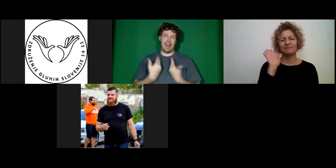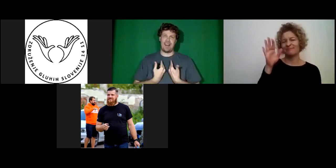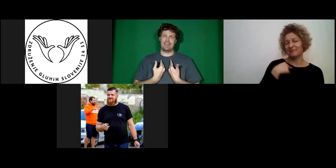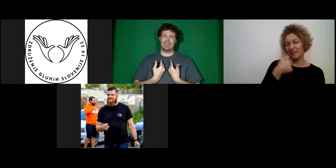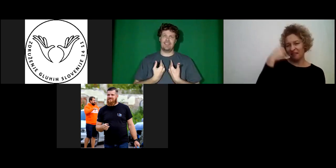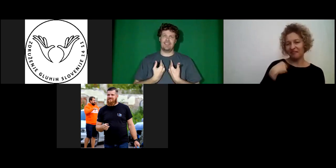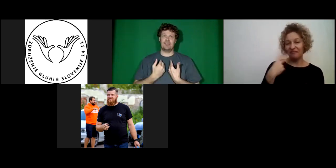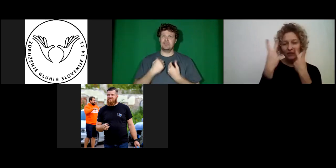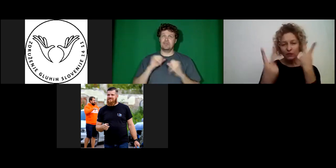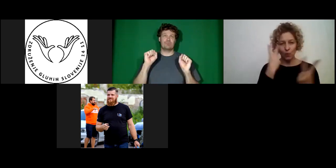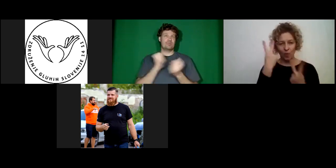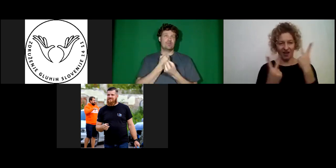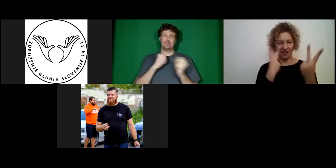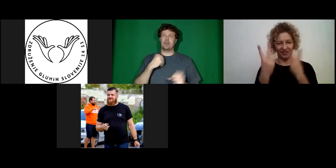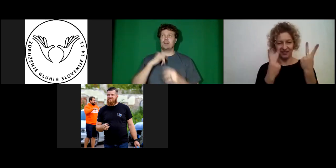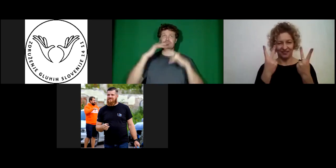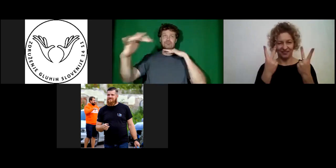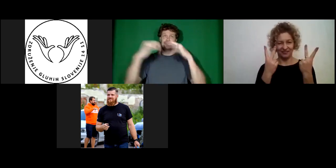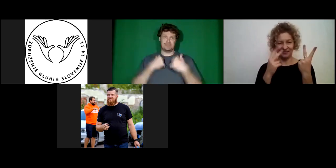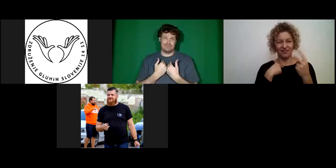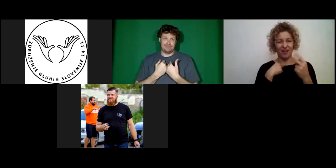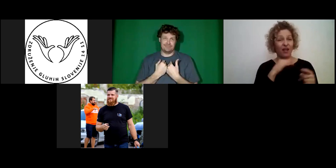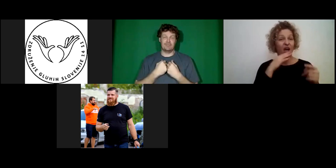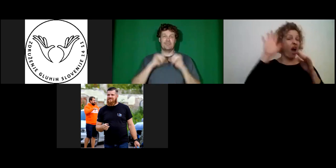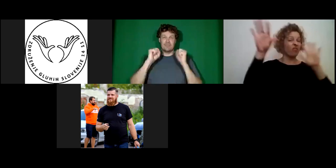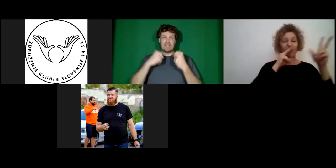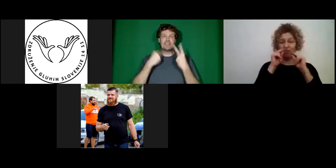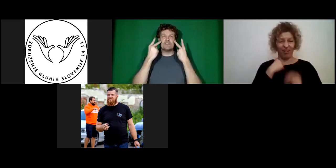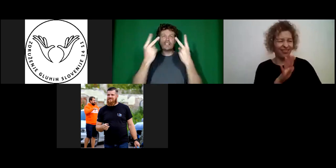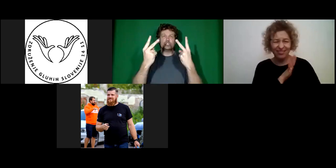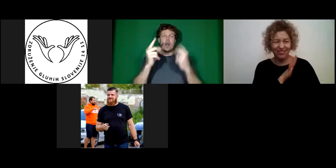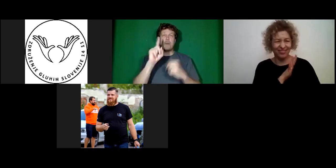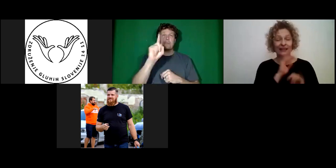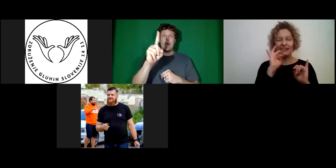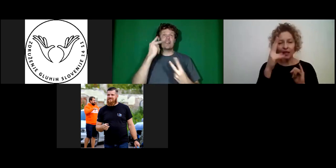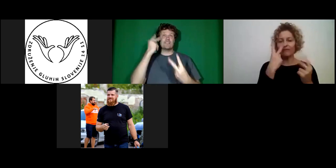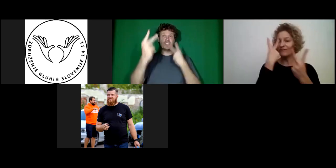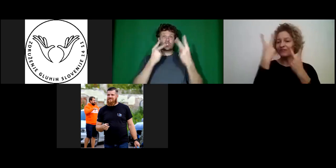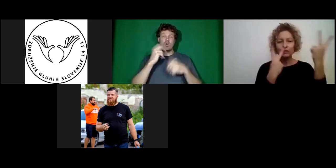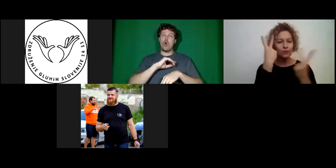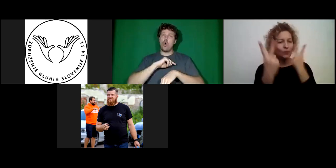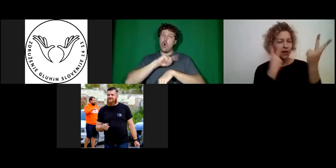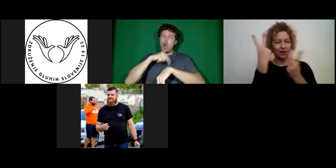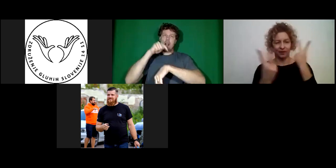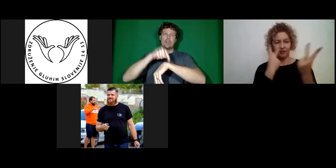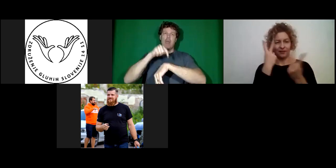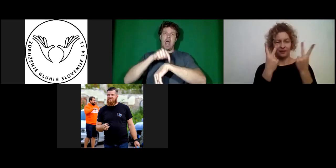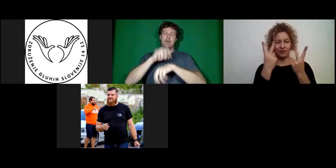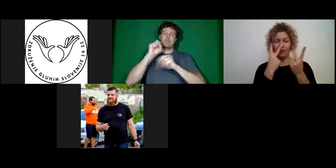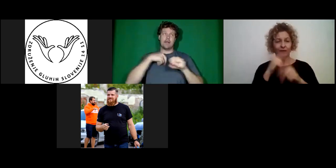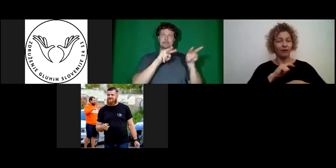this. How do you want to communicate? And I said, well, it has to be visual. I can't communicate in spoken